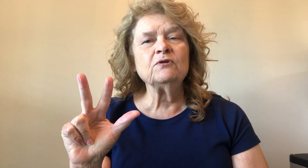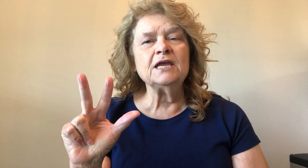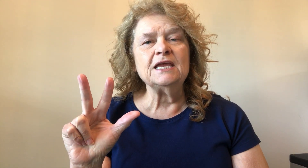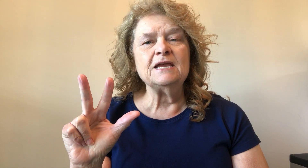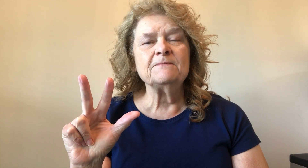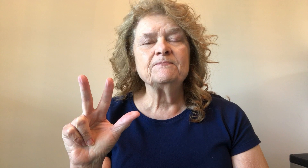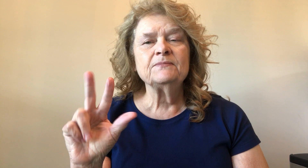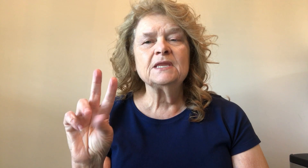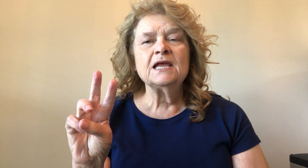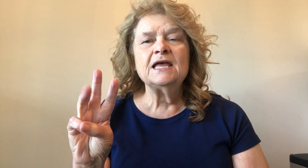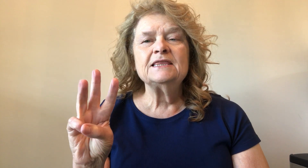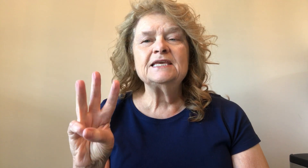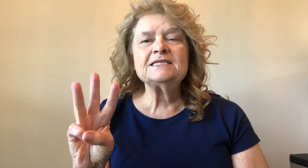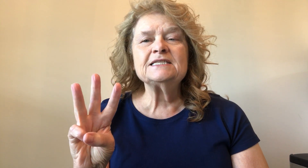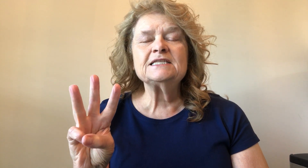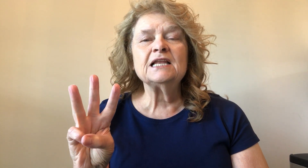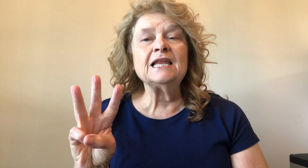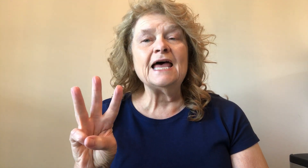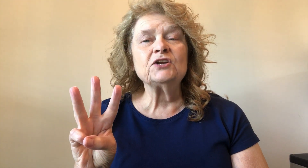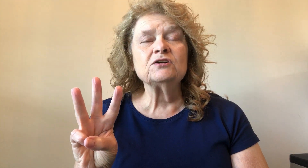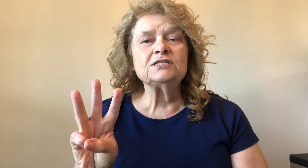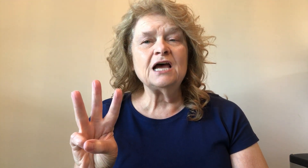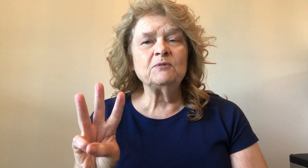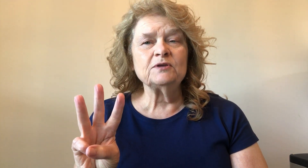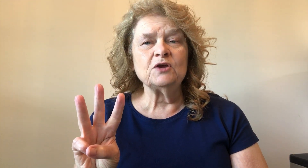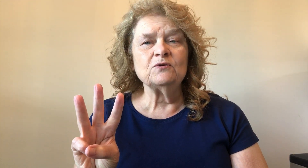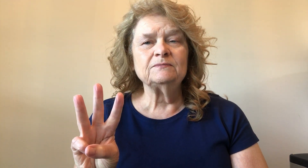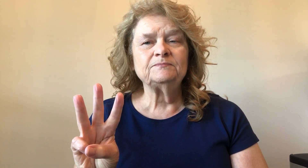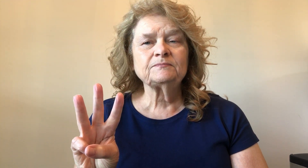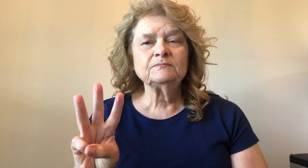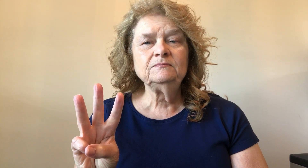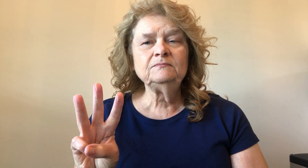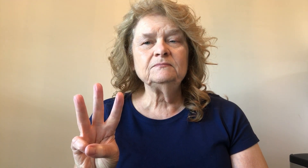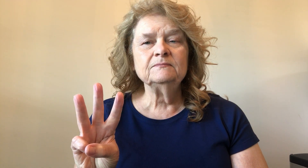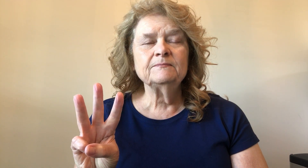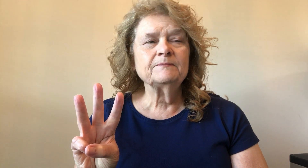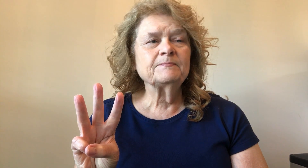3. This is the letter W.